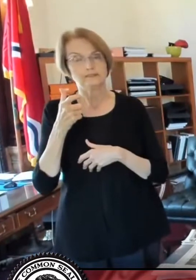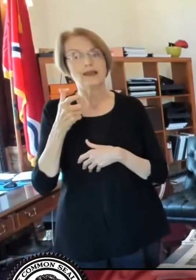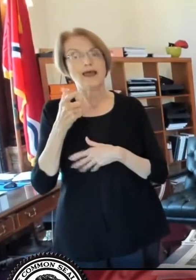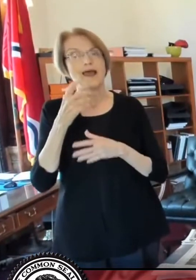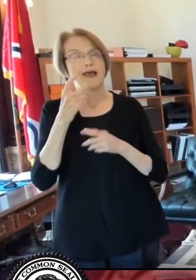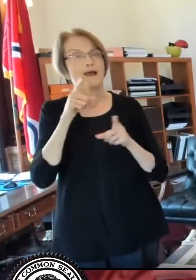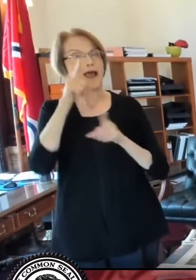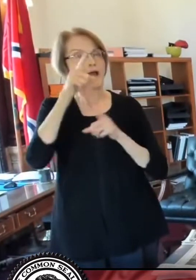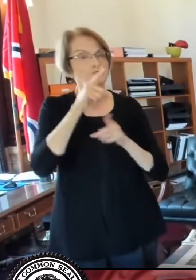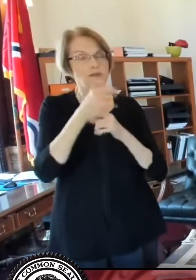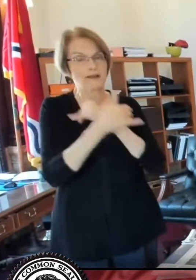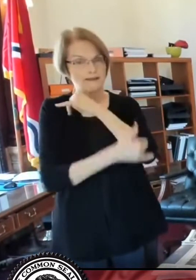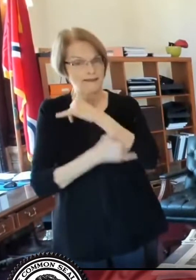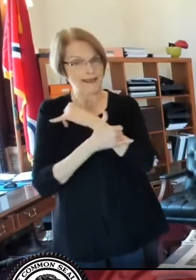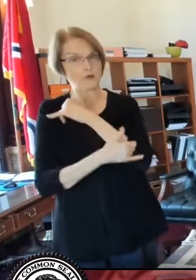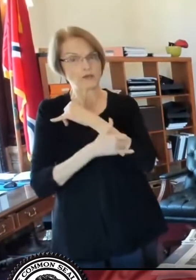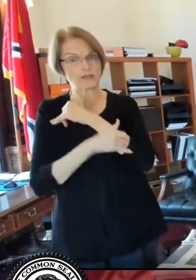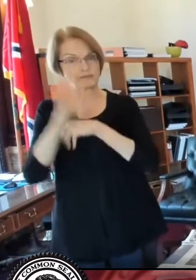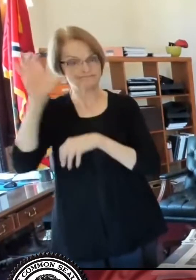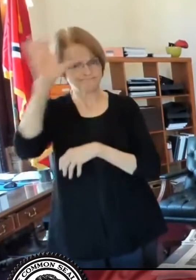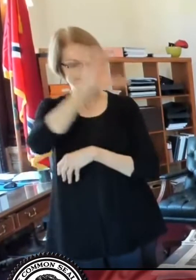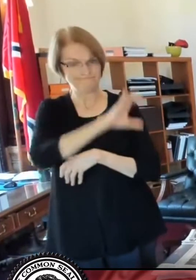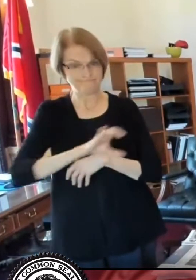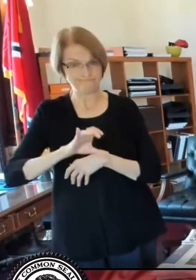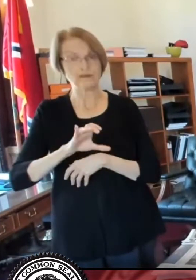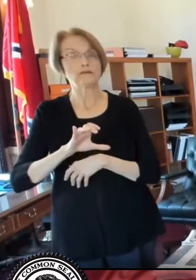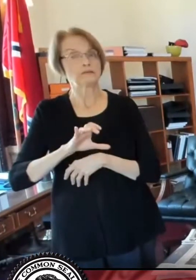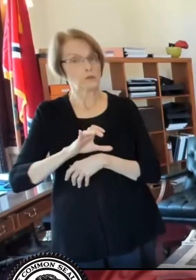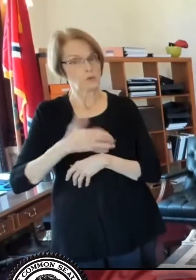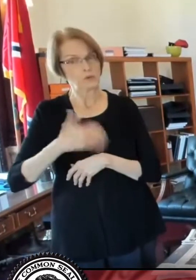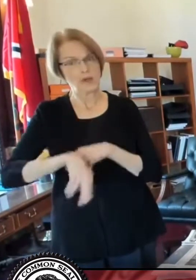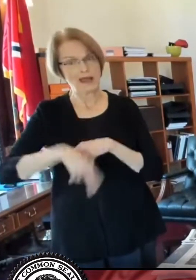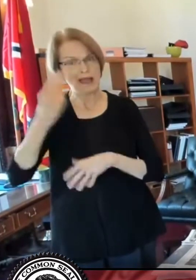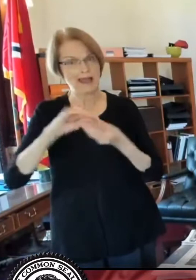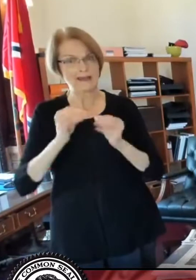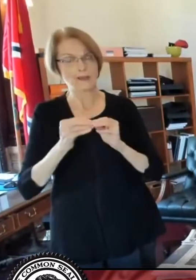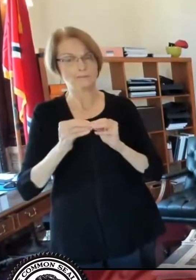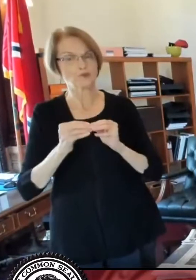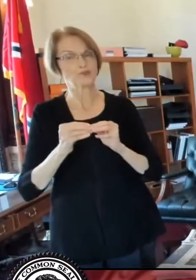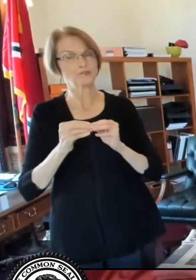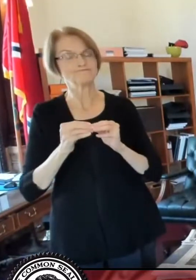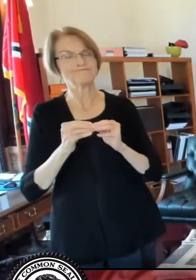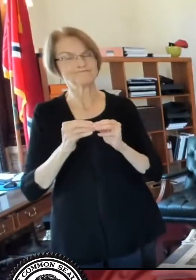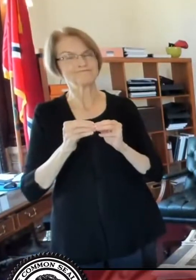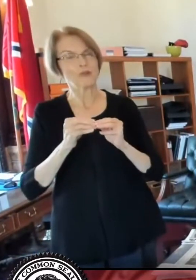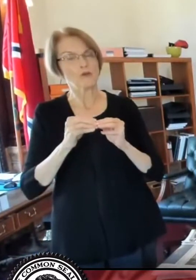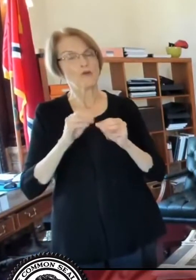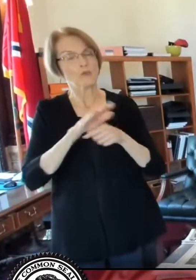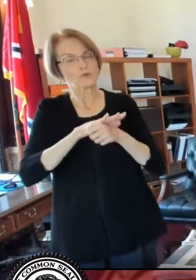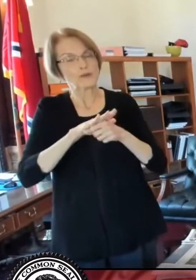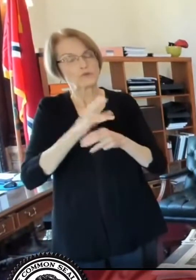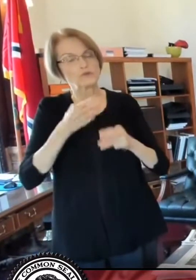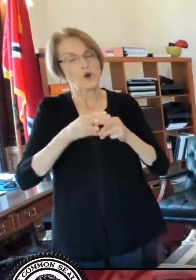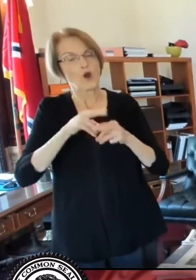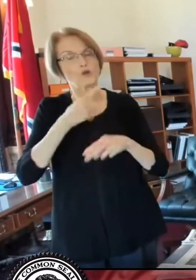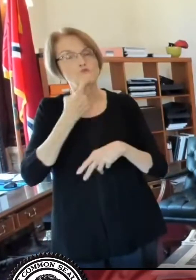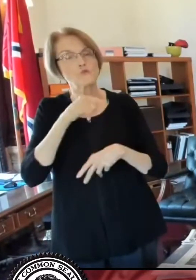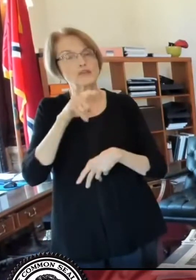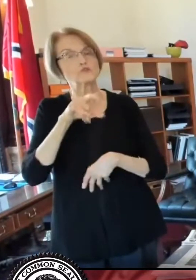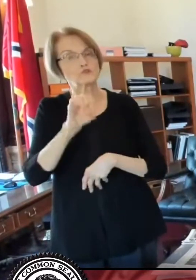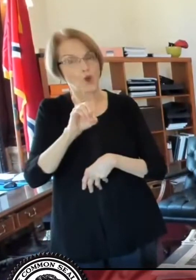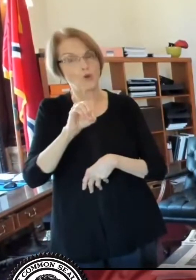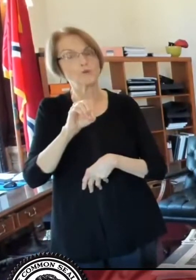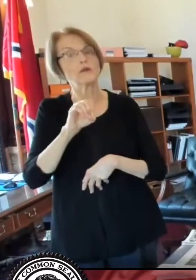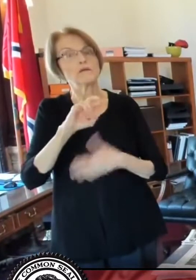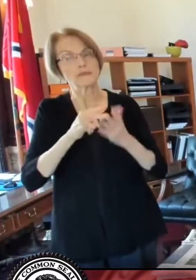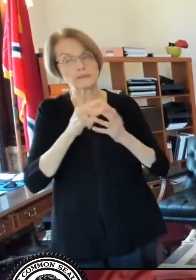which are quite high and in the red zone in some cases. That also does affect our